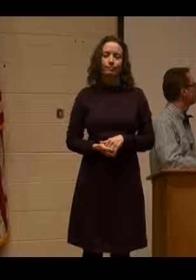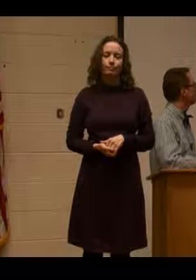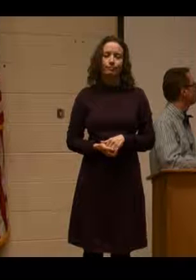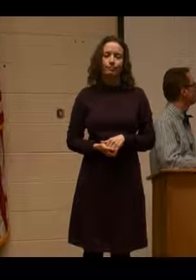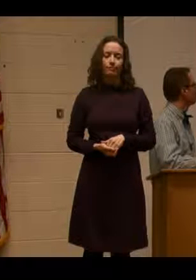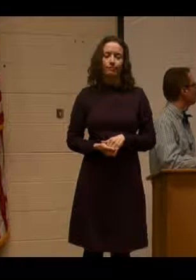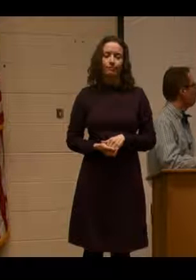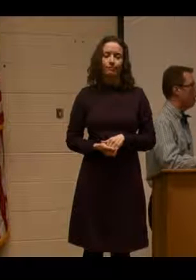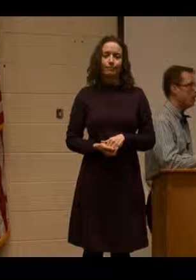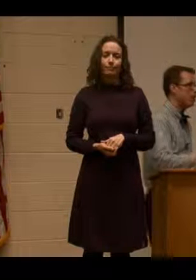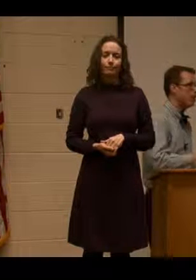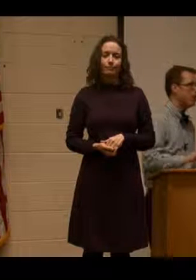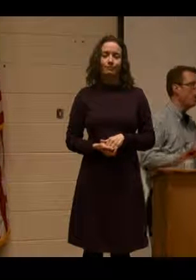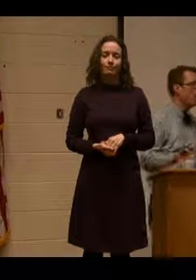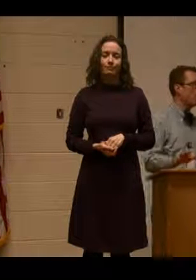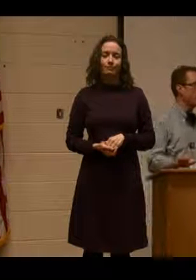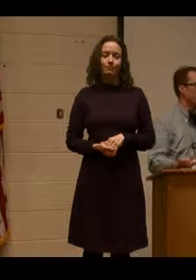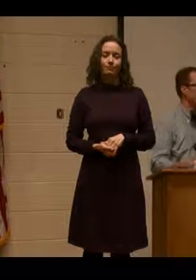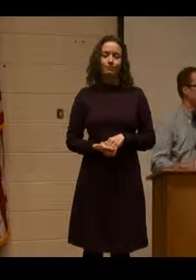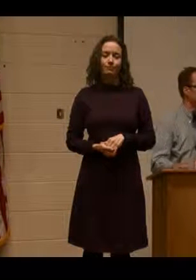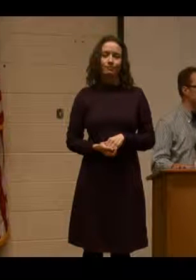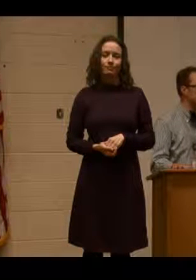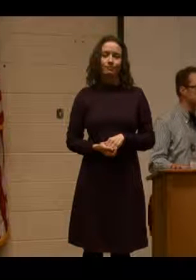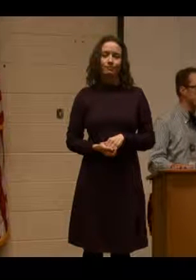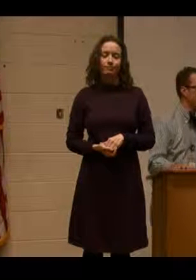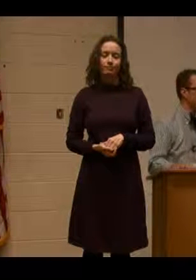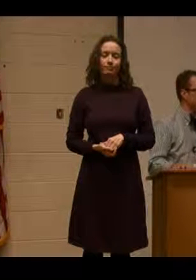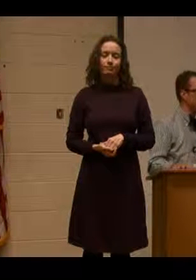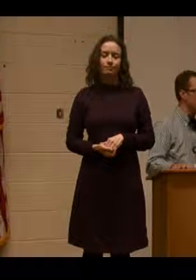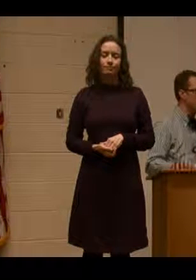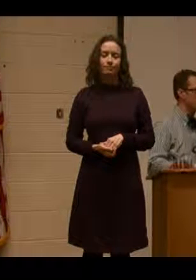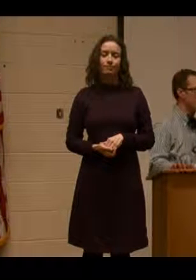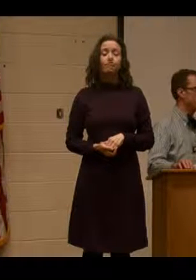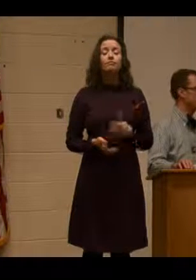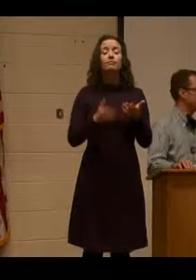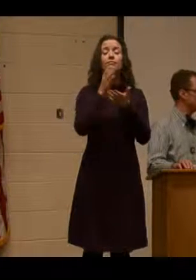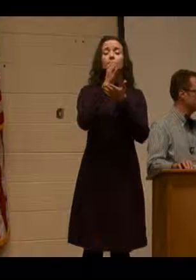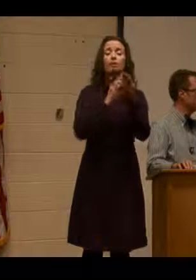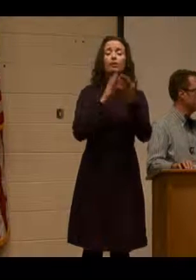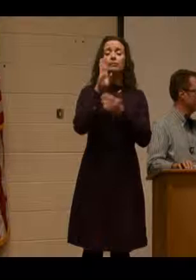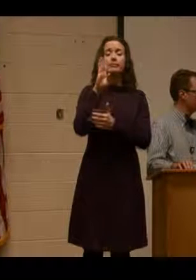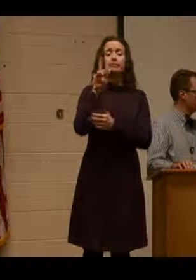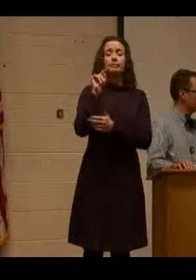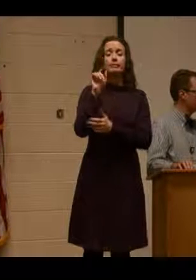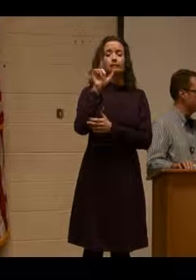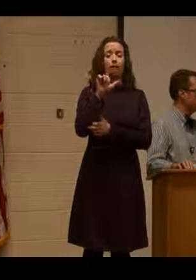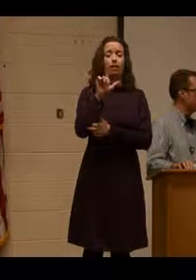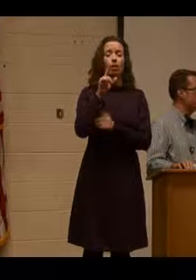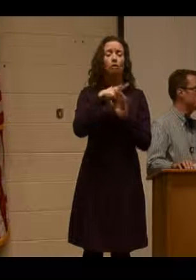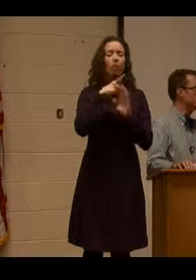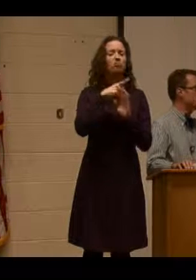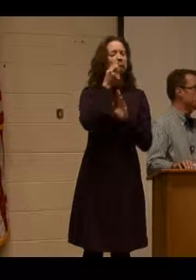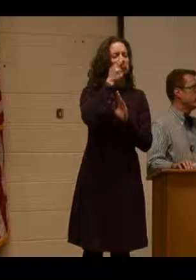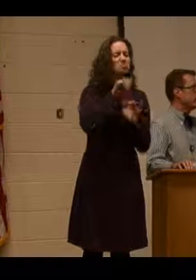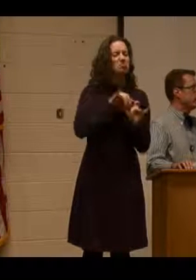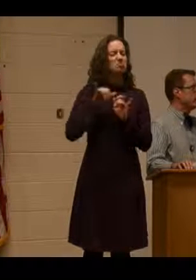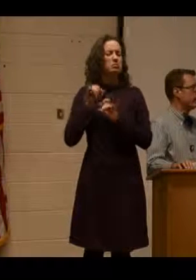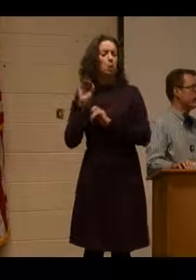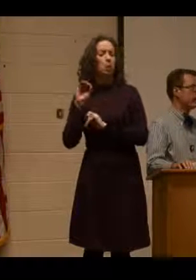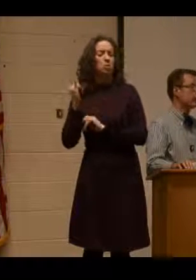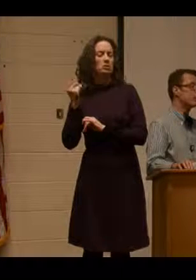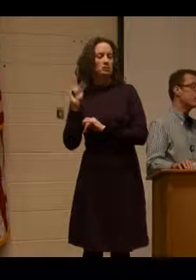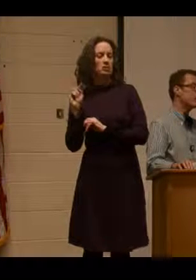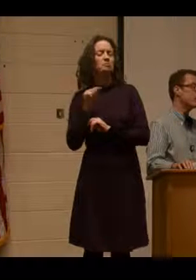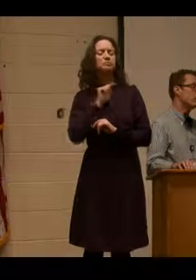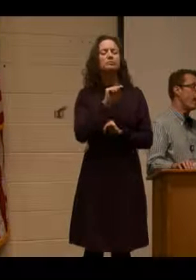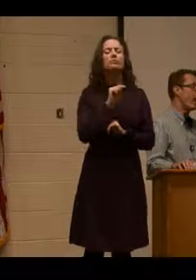Part of our Bridges to Life program, similar to our OJT program, is that the students have access